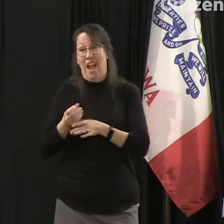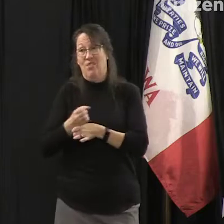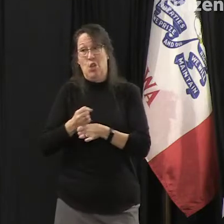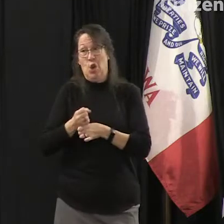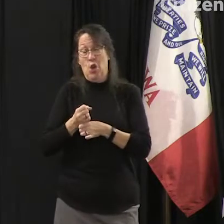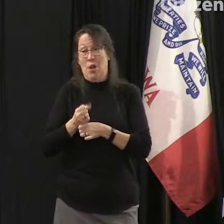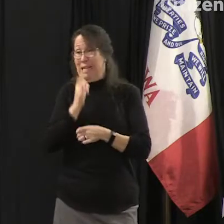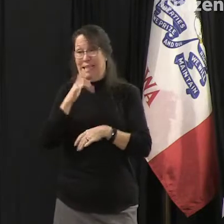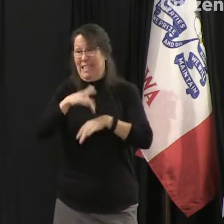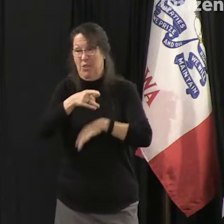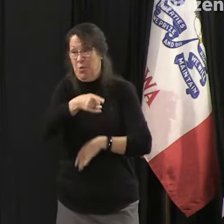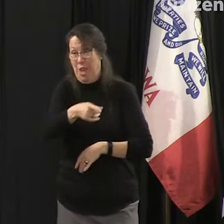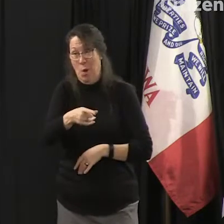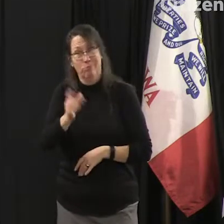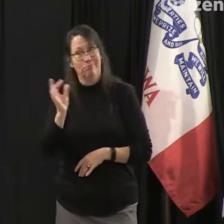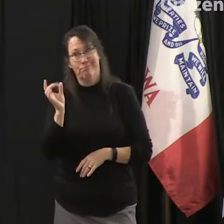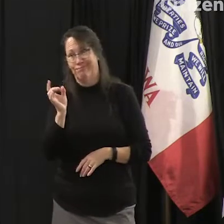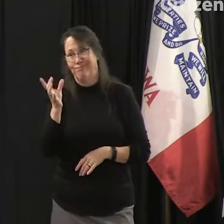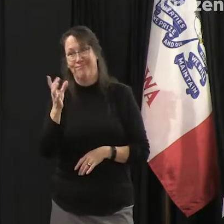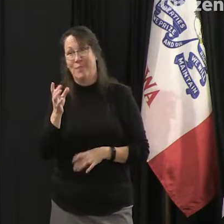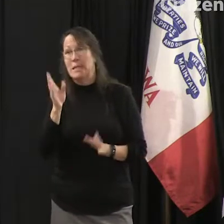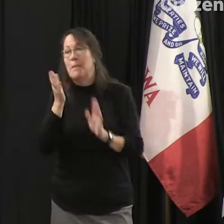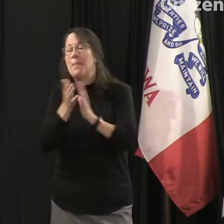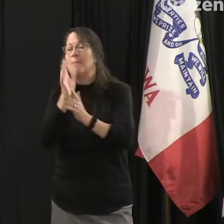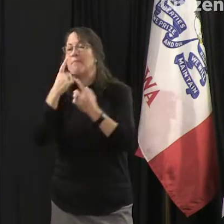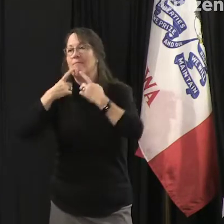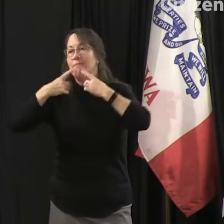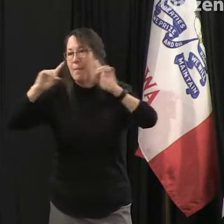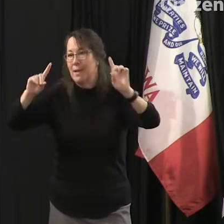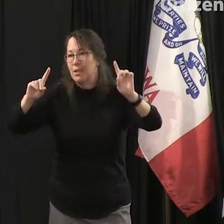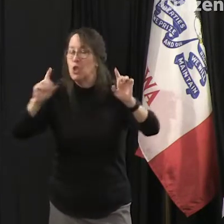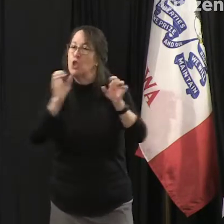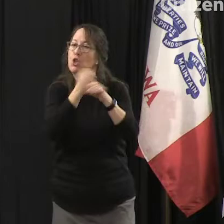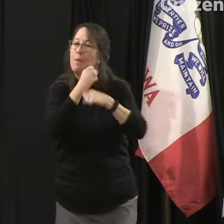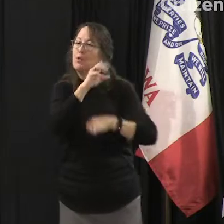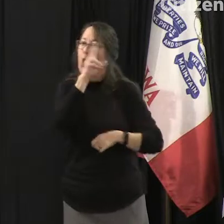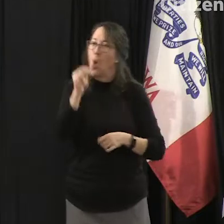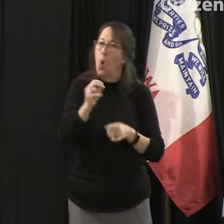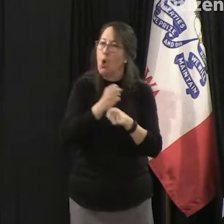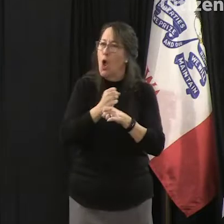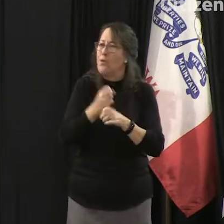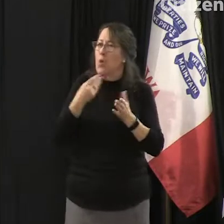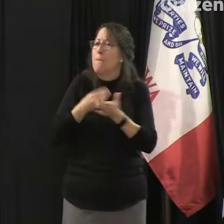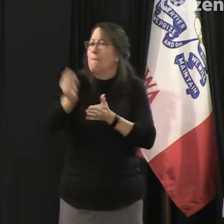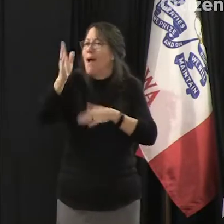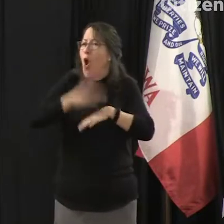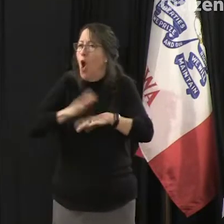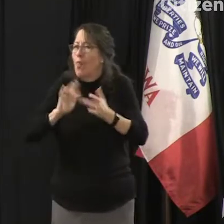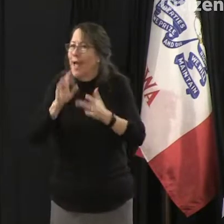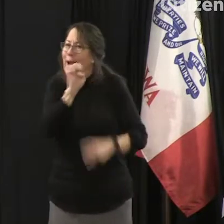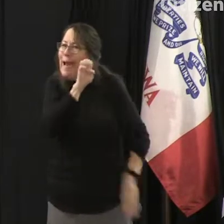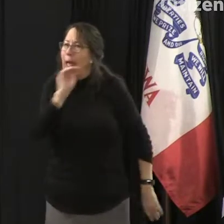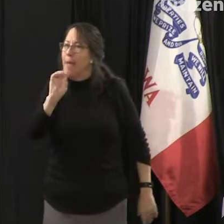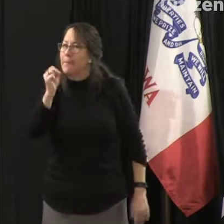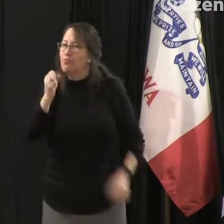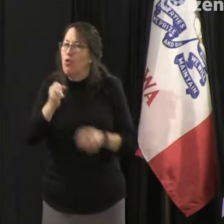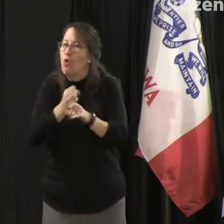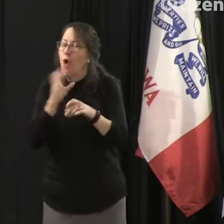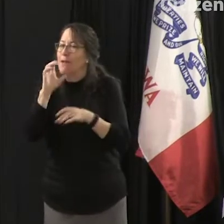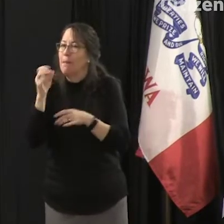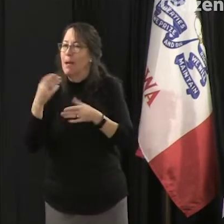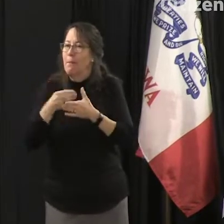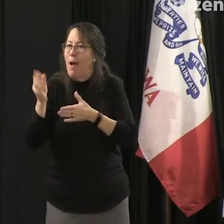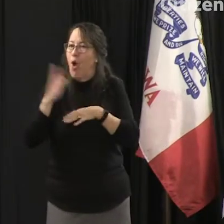M's Coffee Company now, because it's become so famous. She even makes her own coffee. You can buy it online. You can go to M's Coffee Company and buy it